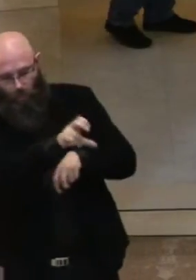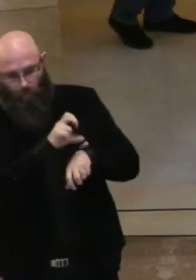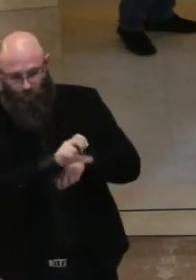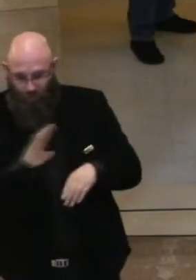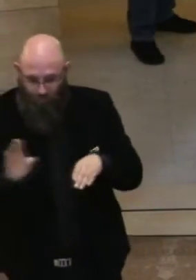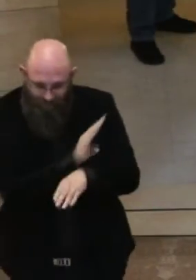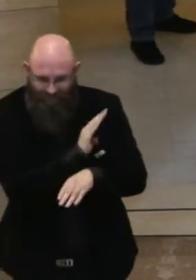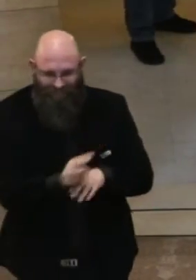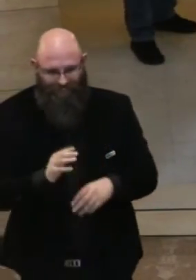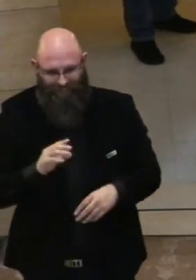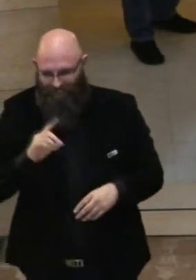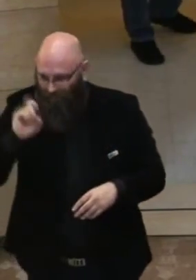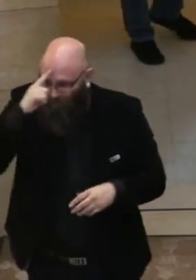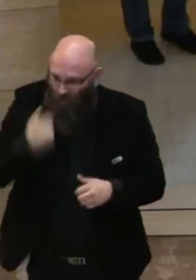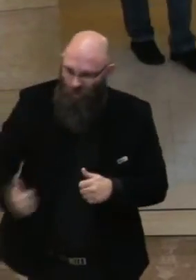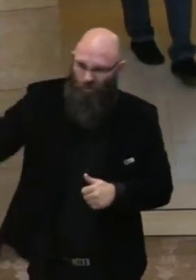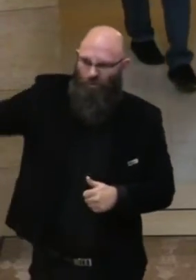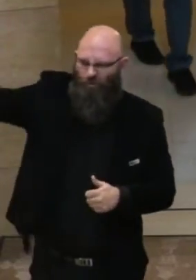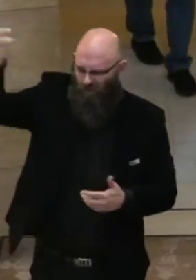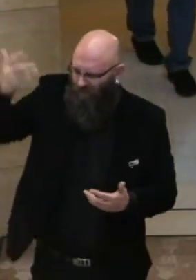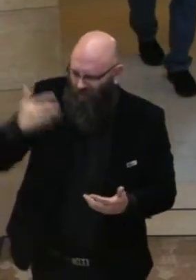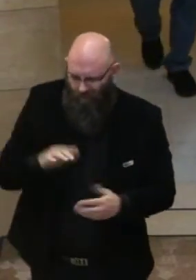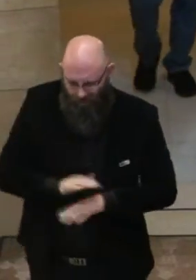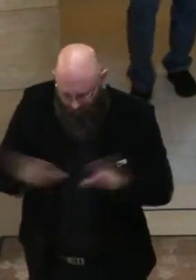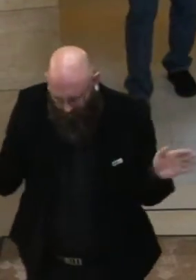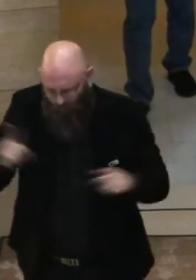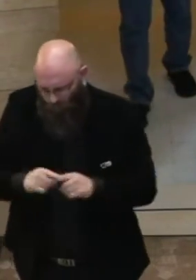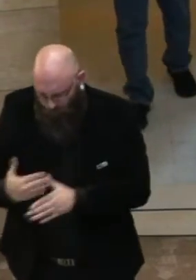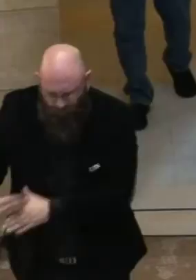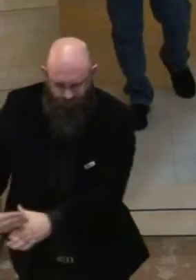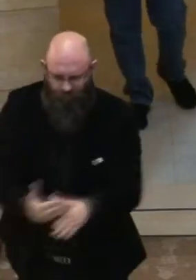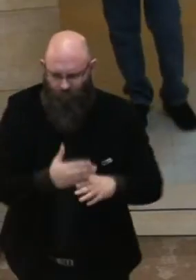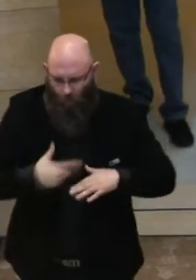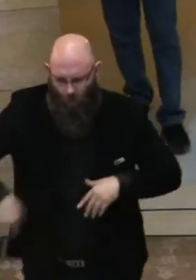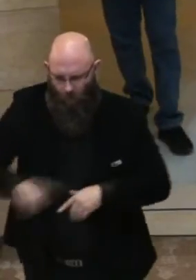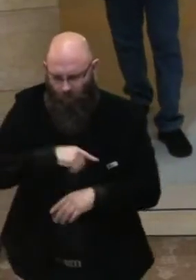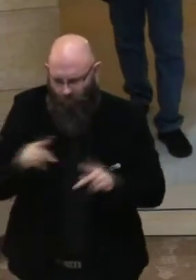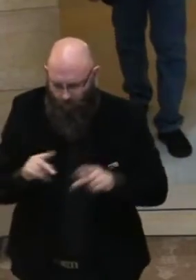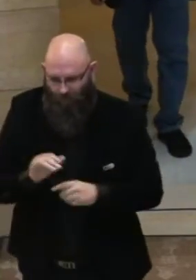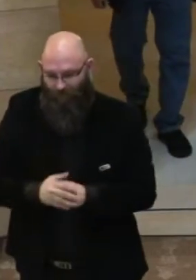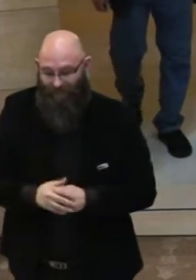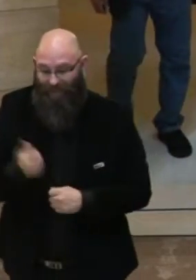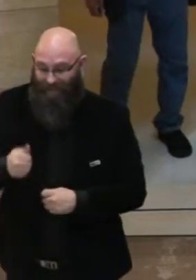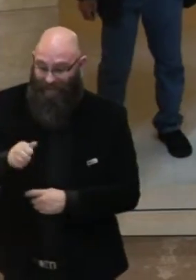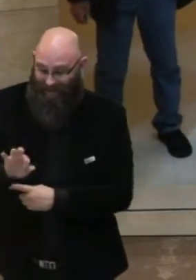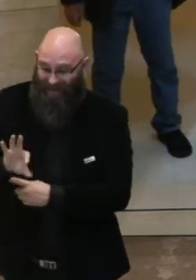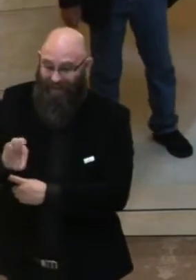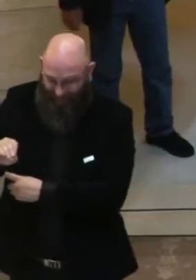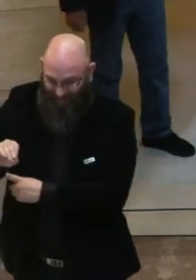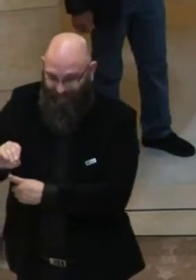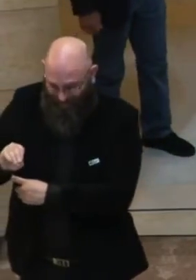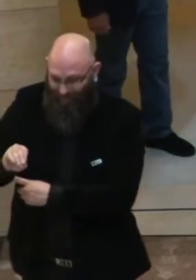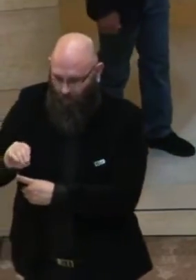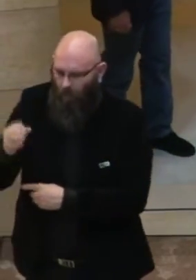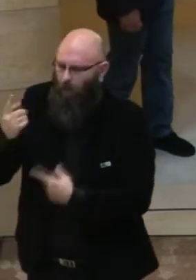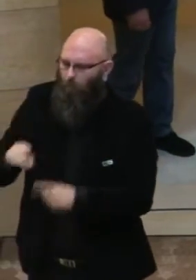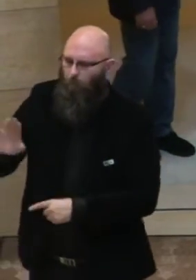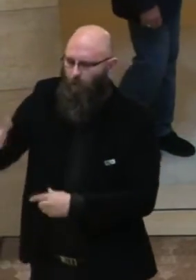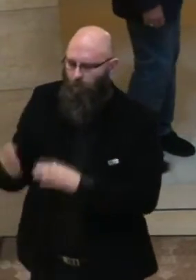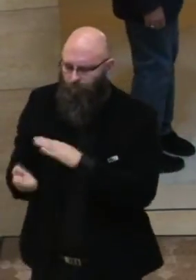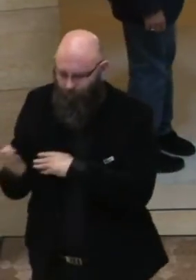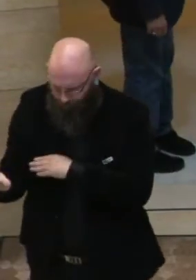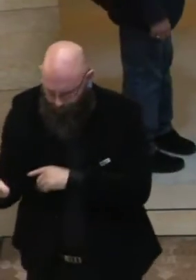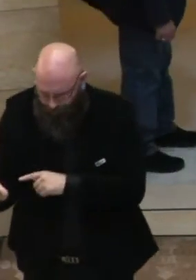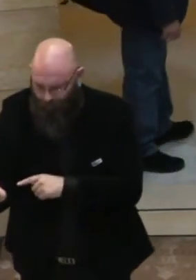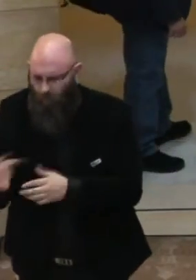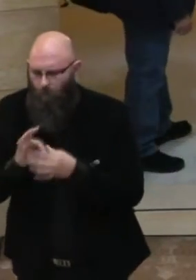like H.R. 2990, the NEED Act, introduced by Dennis Kucinich. On the state level, we can end